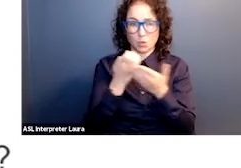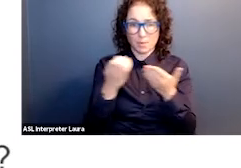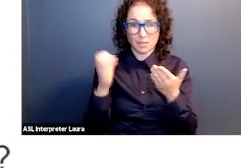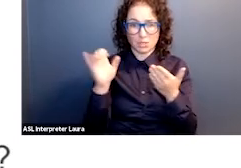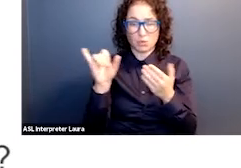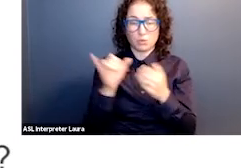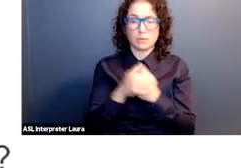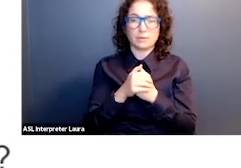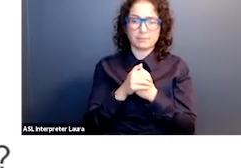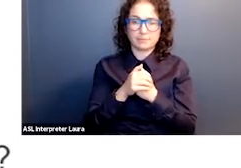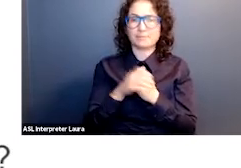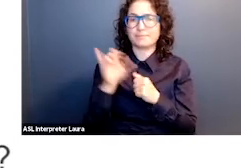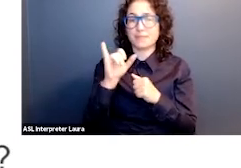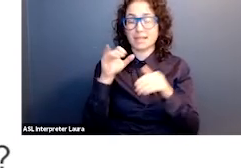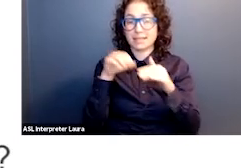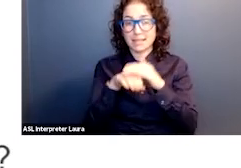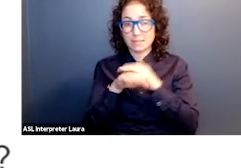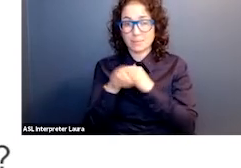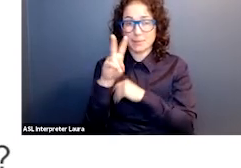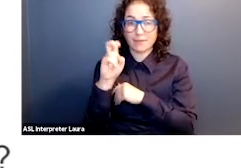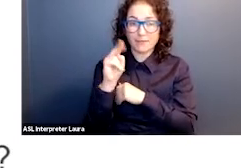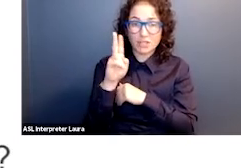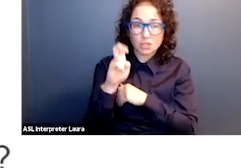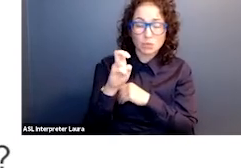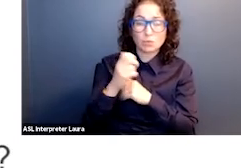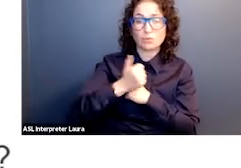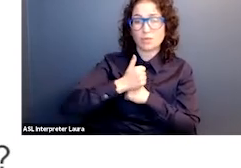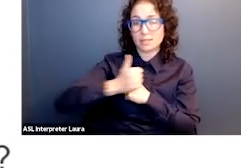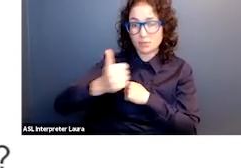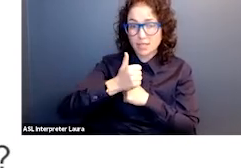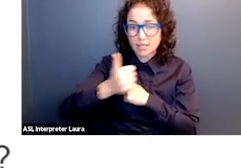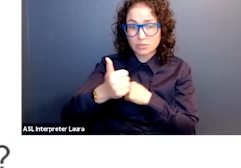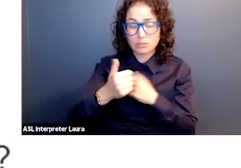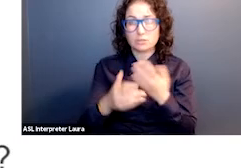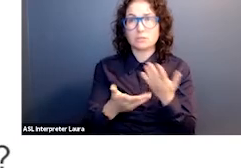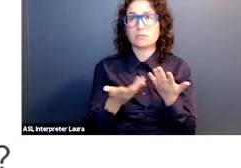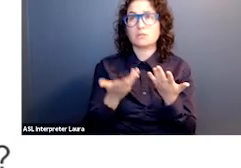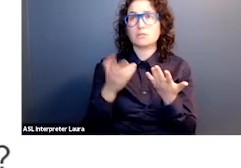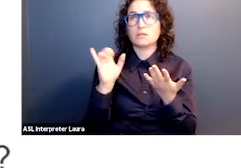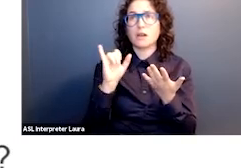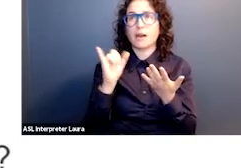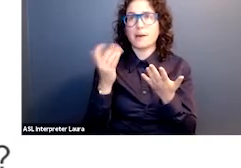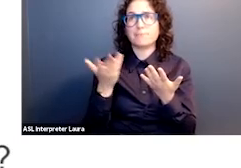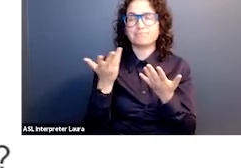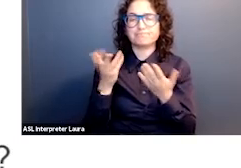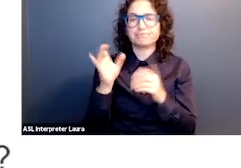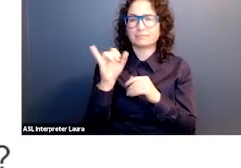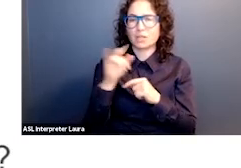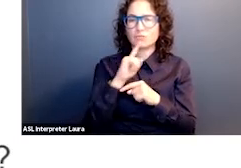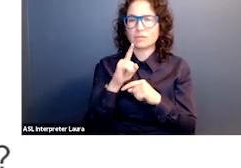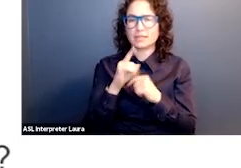as accessible venue, transportations, such as lower